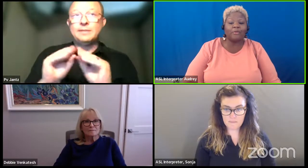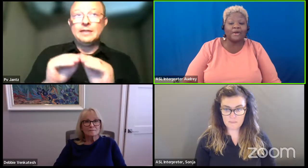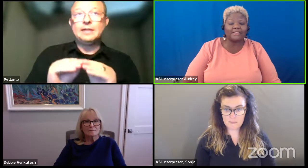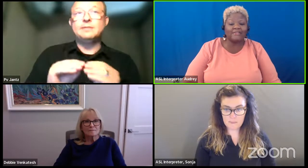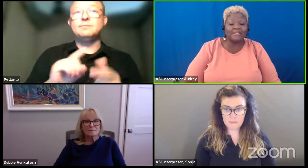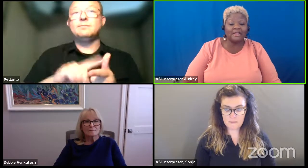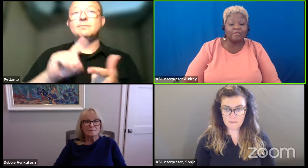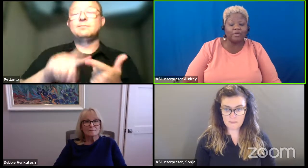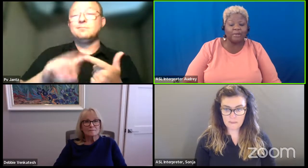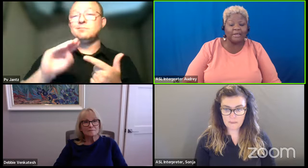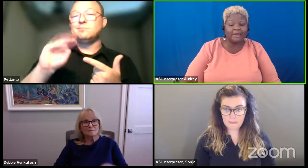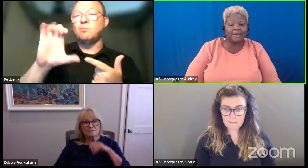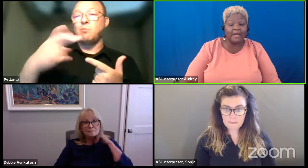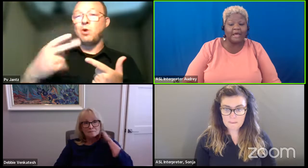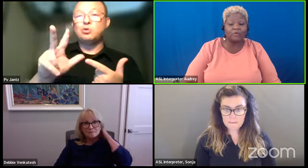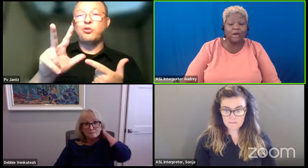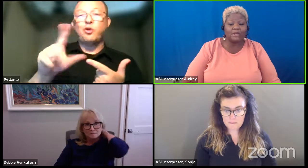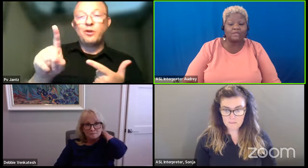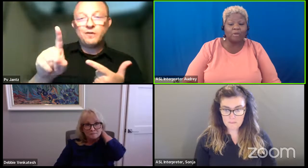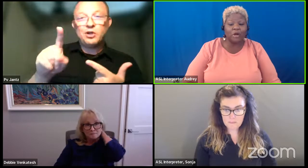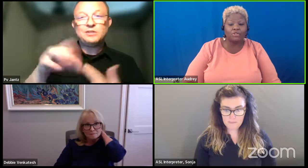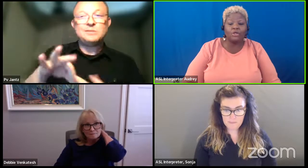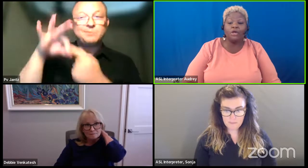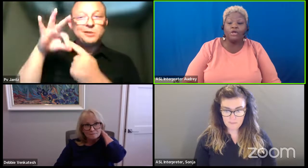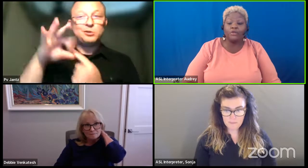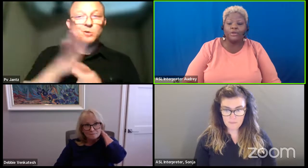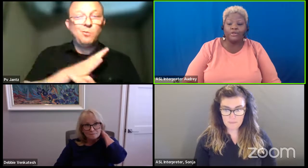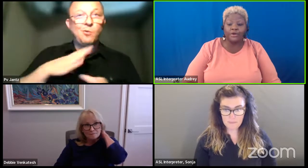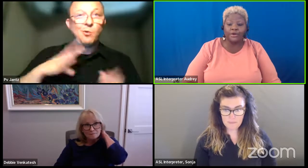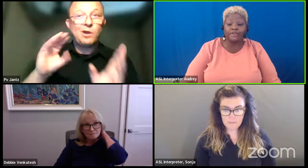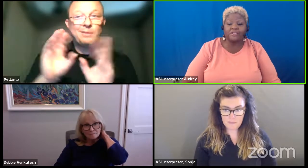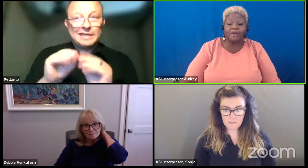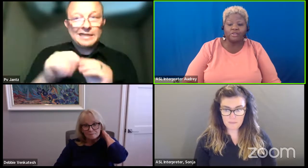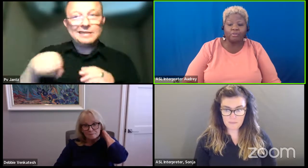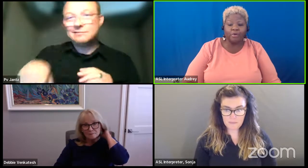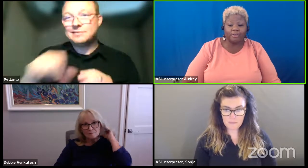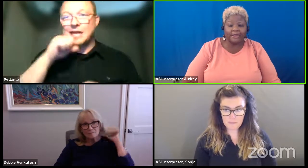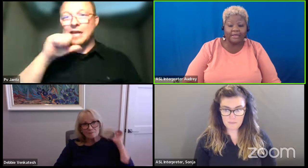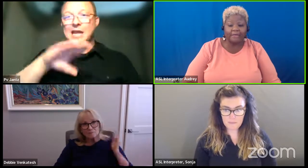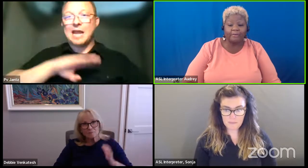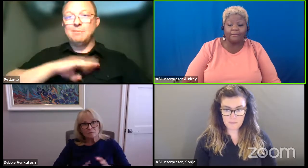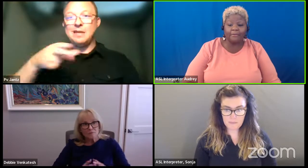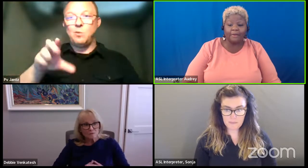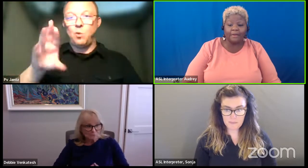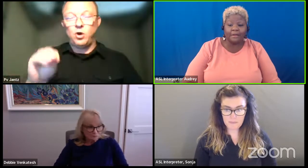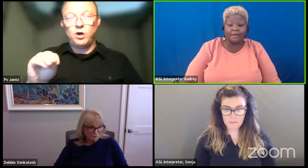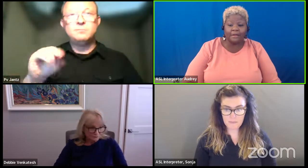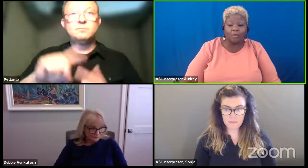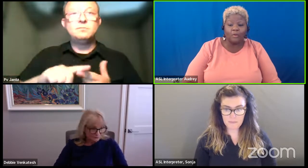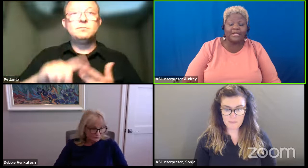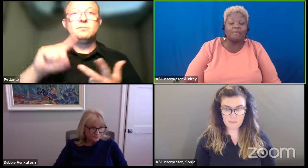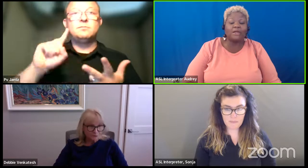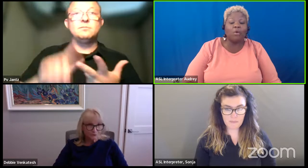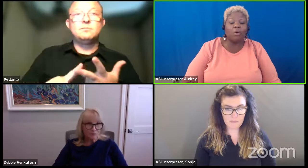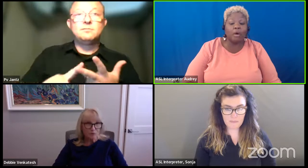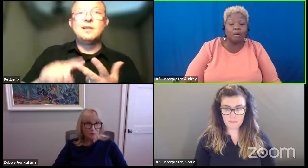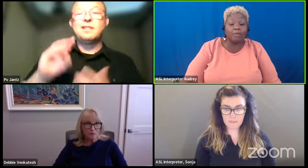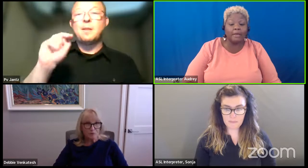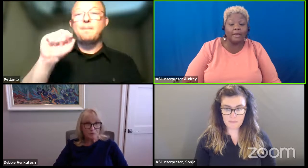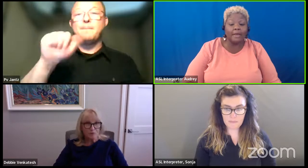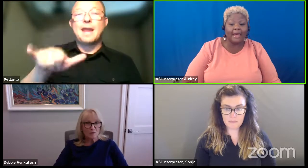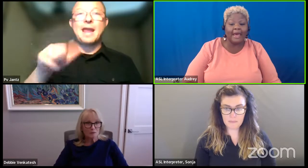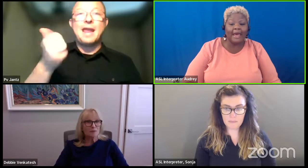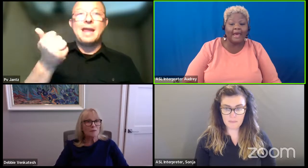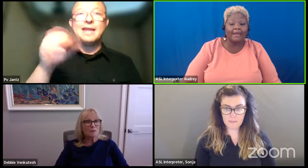from February 17th board meeting, as well as March 23rd, the special board meeting. We didn't meet